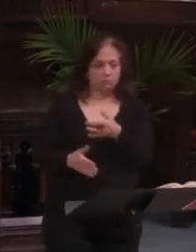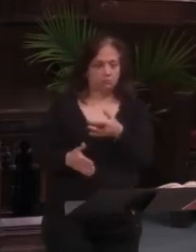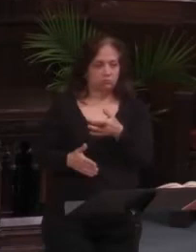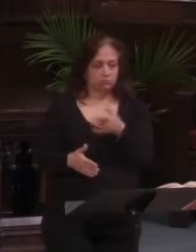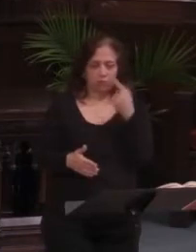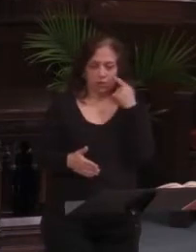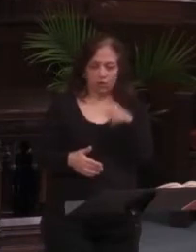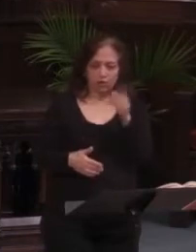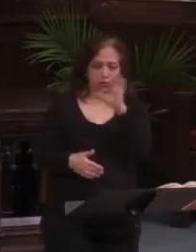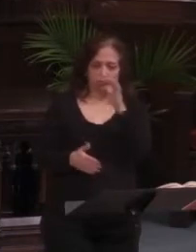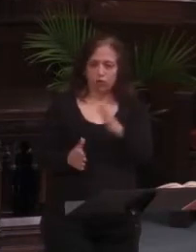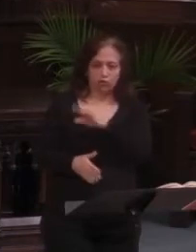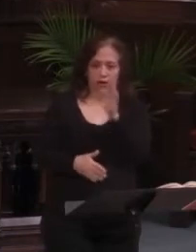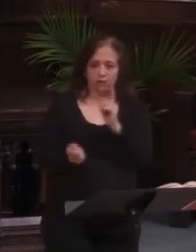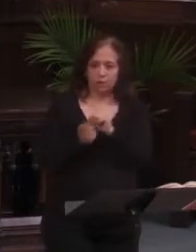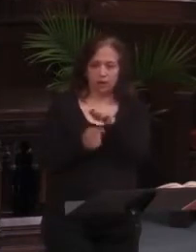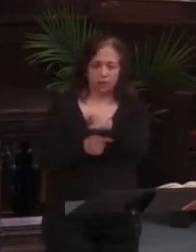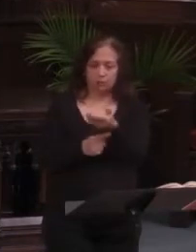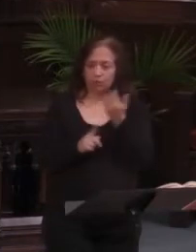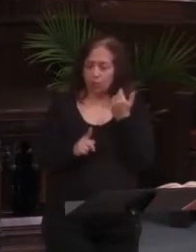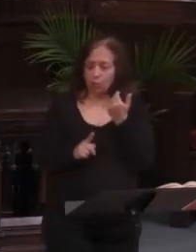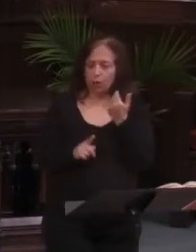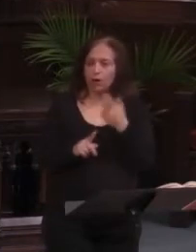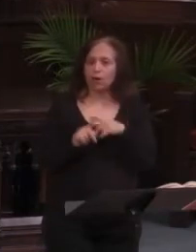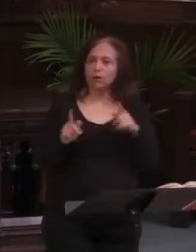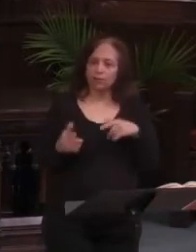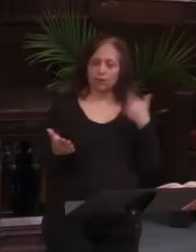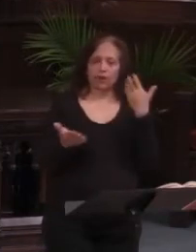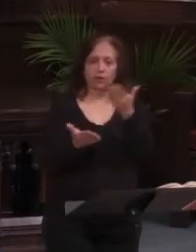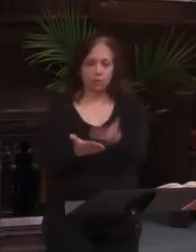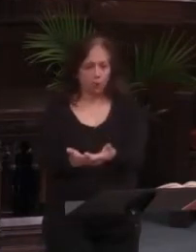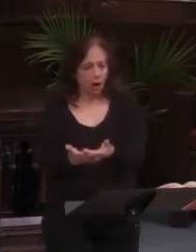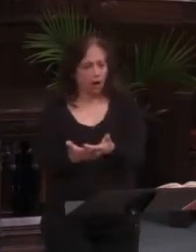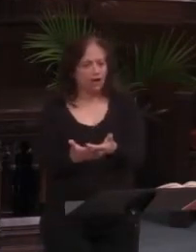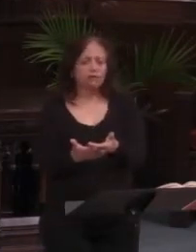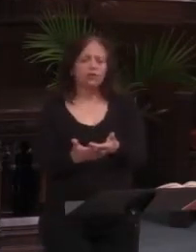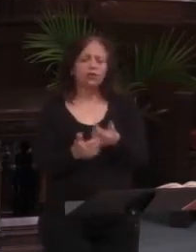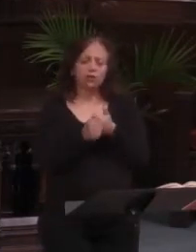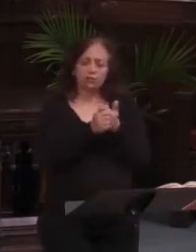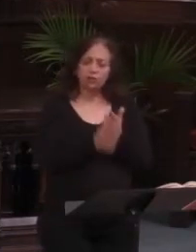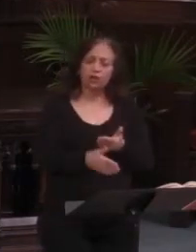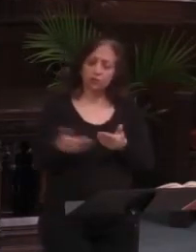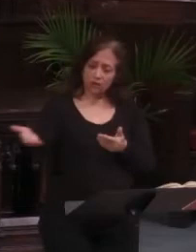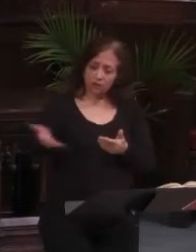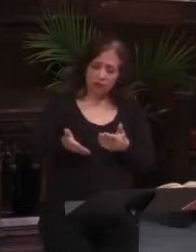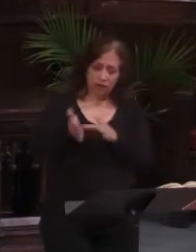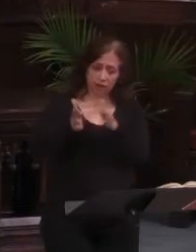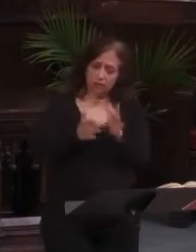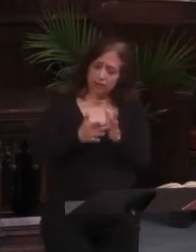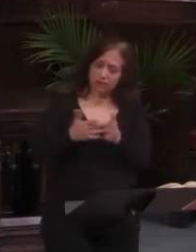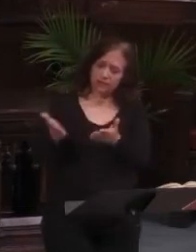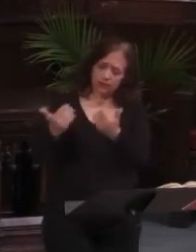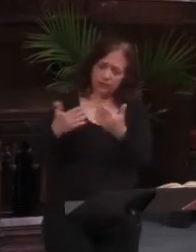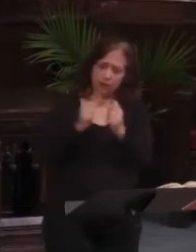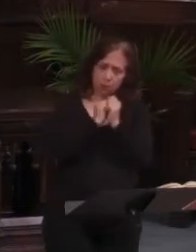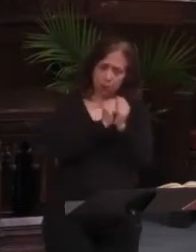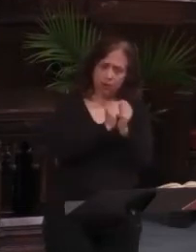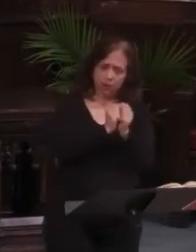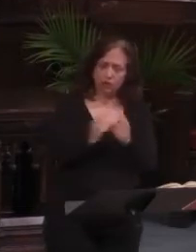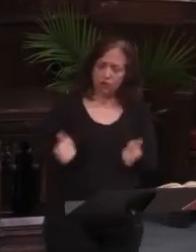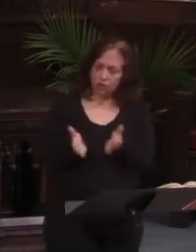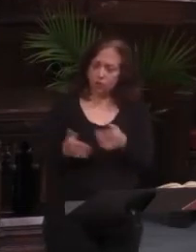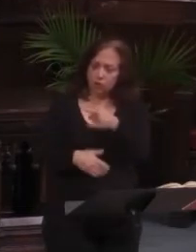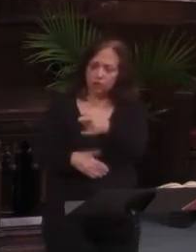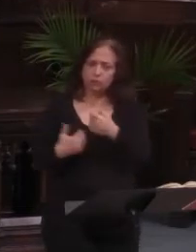met. When they arrived at their destination, the disciples invited Jesus in. They insisted, actually, urged